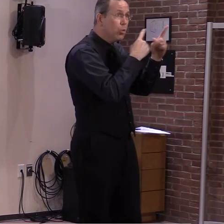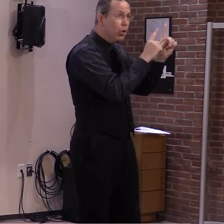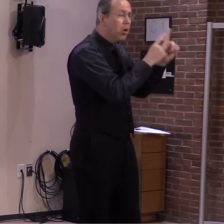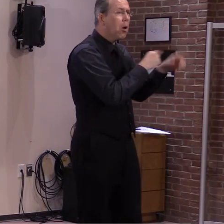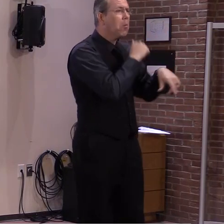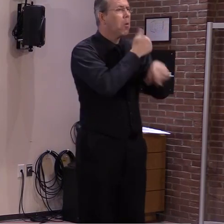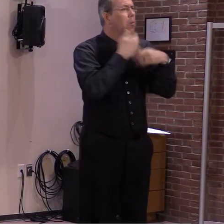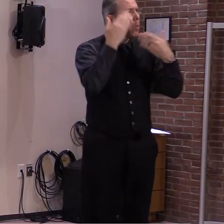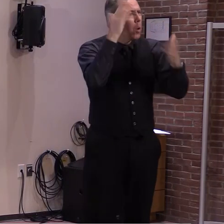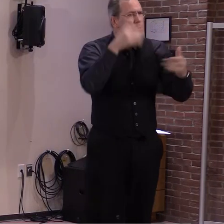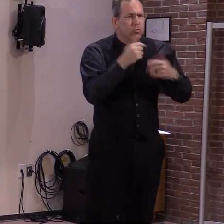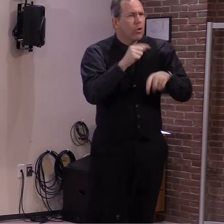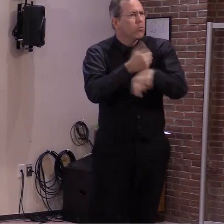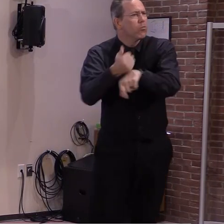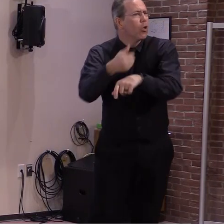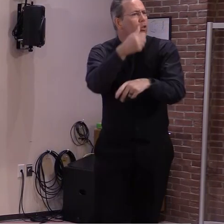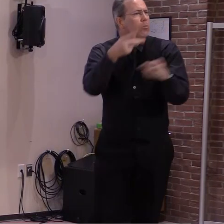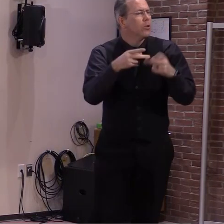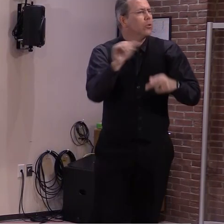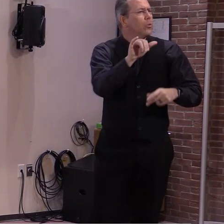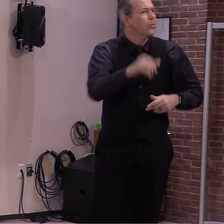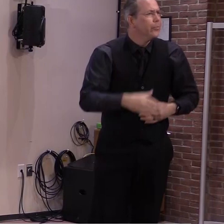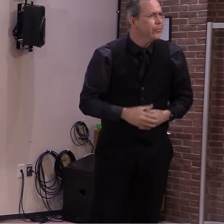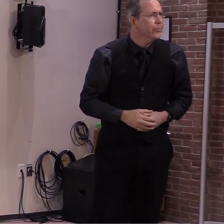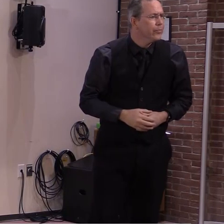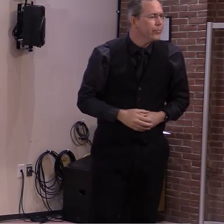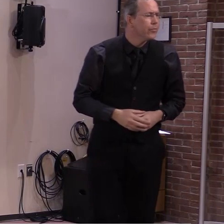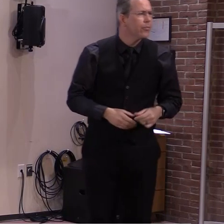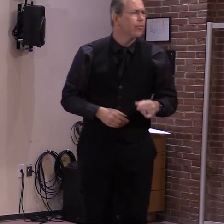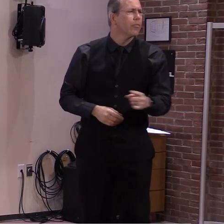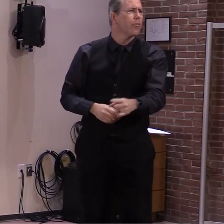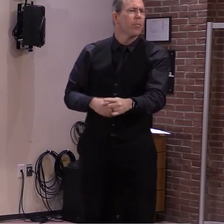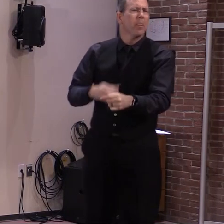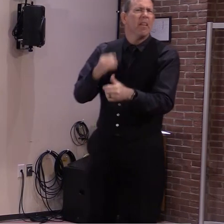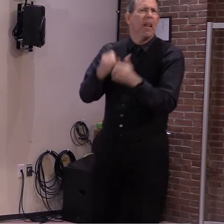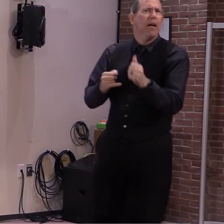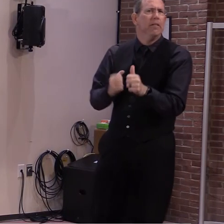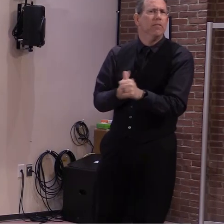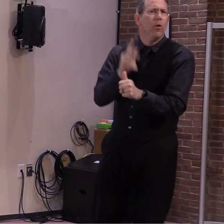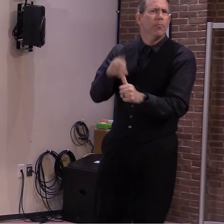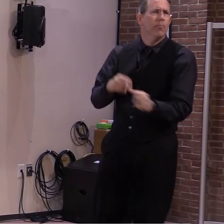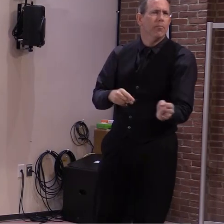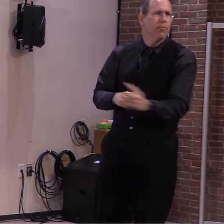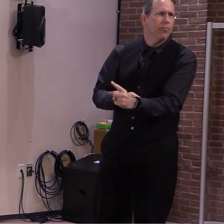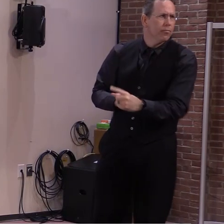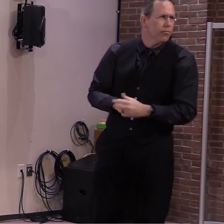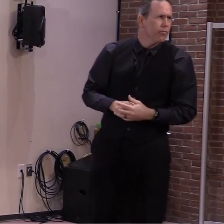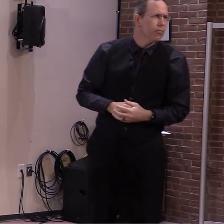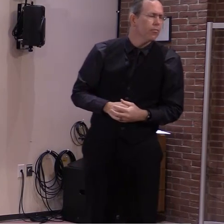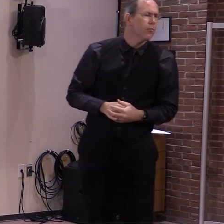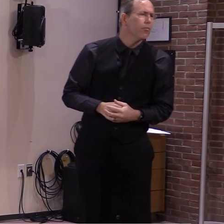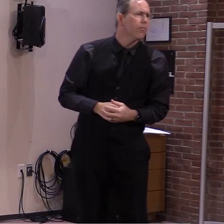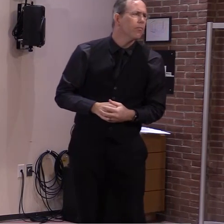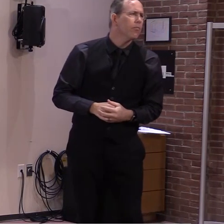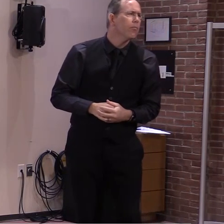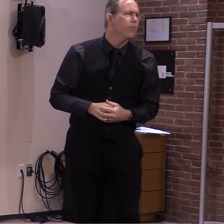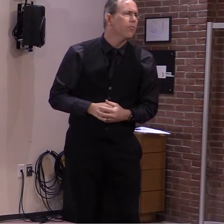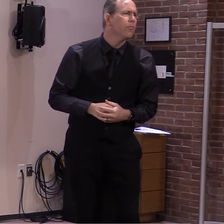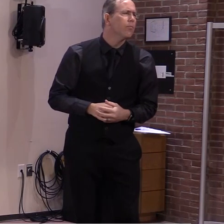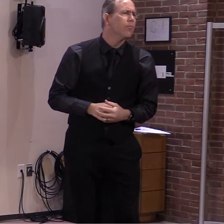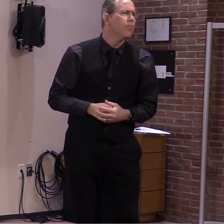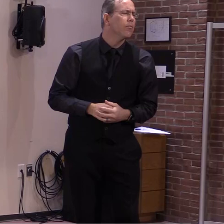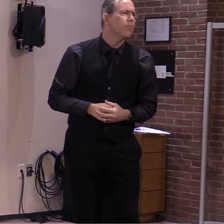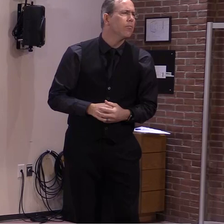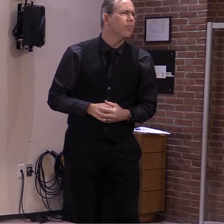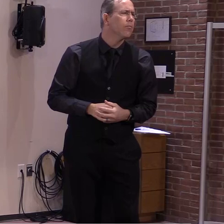And lastly, are you restricting these appointments to only Essex County residents in any way, or are you just